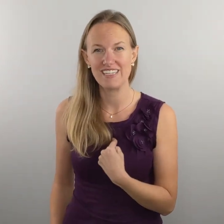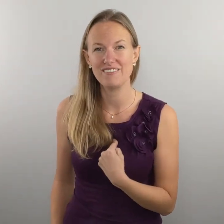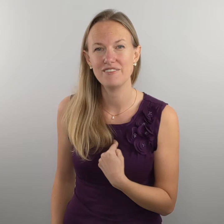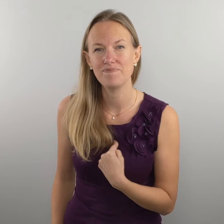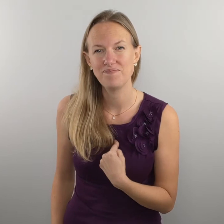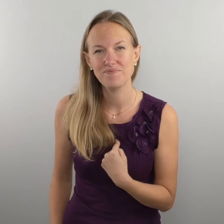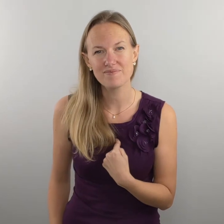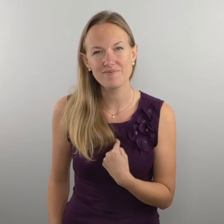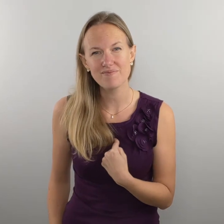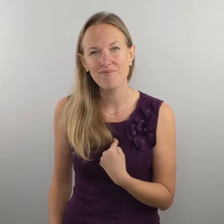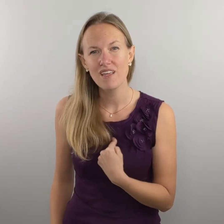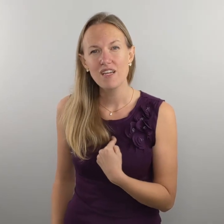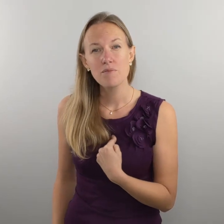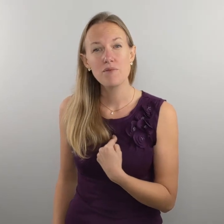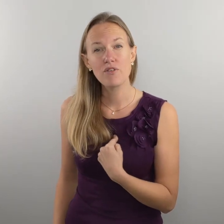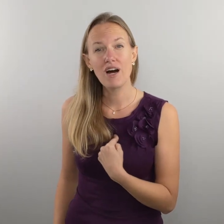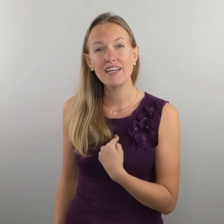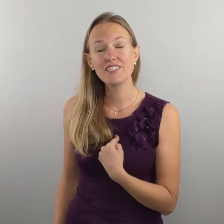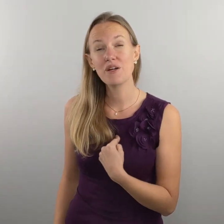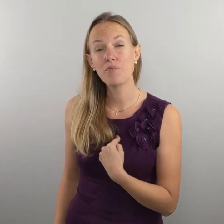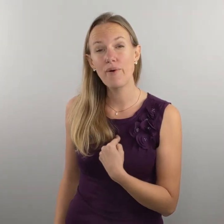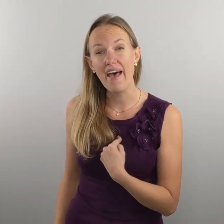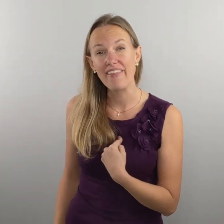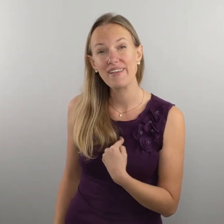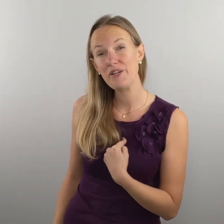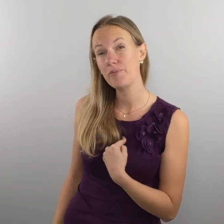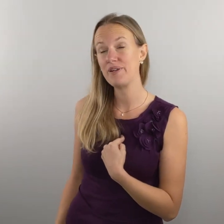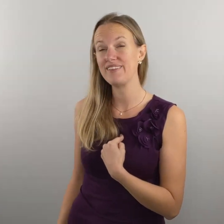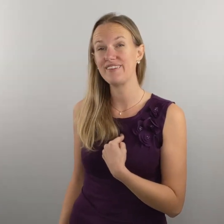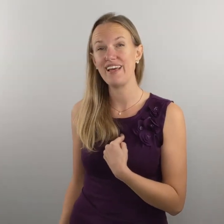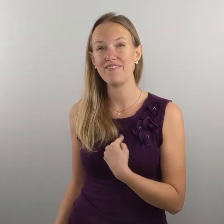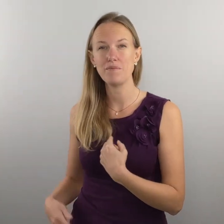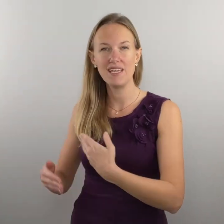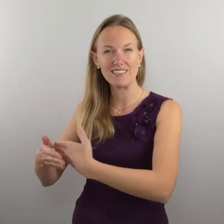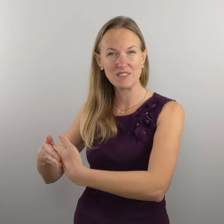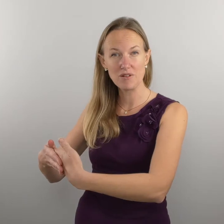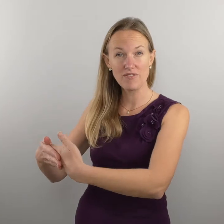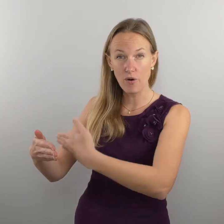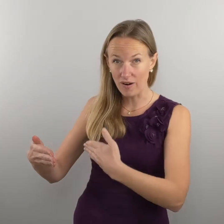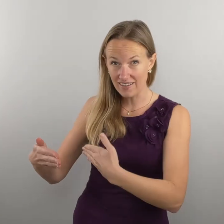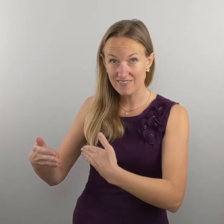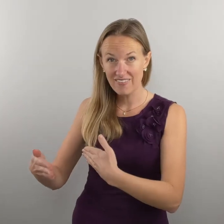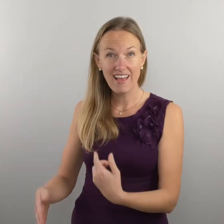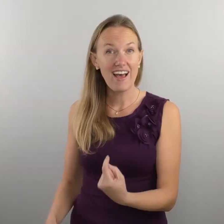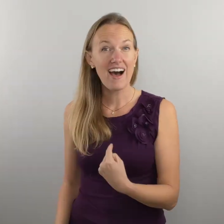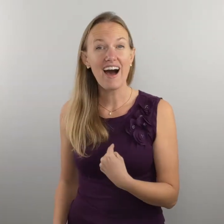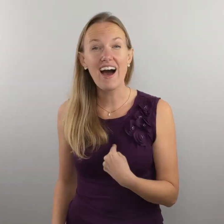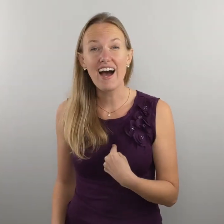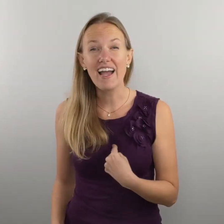yourself. Before I took a breath, you breathed your life in me. So before I, and